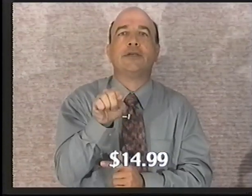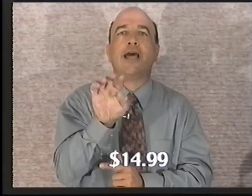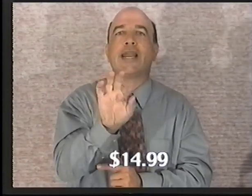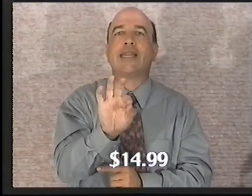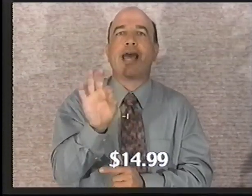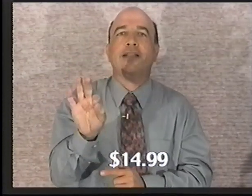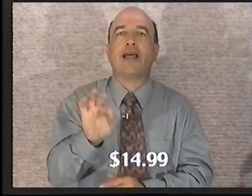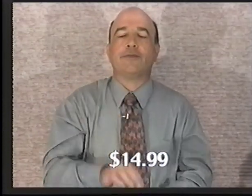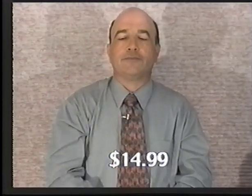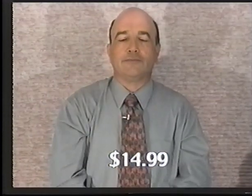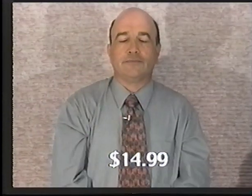$14.99.